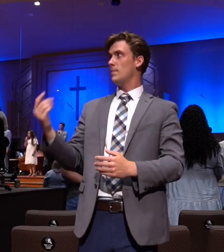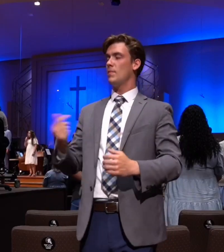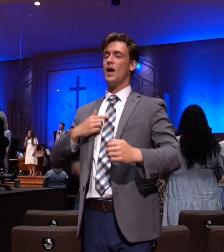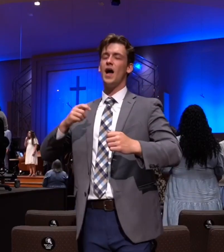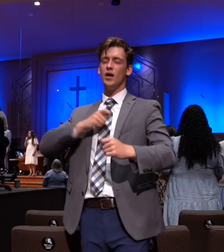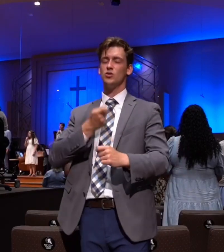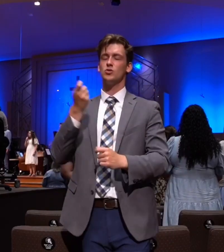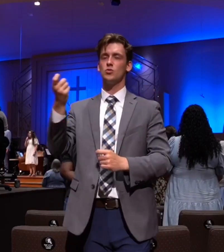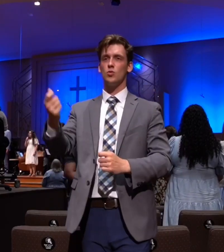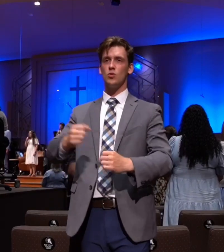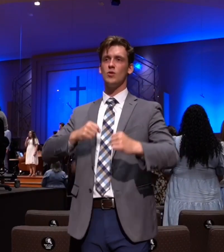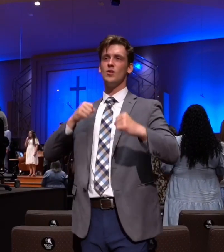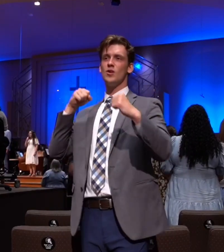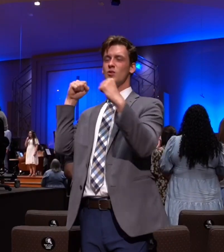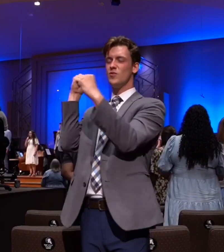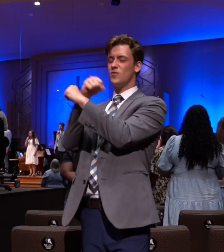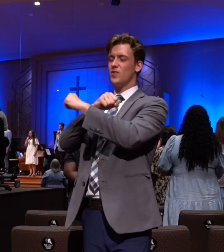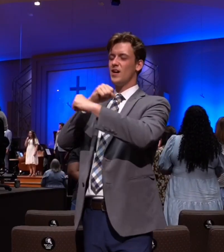the cruel